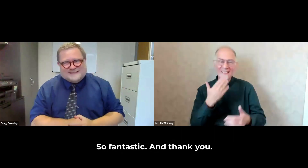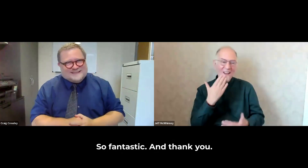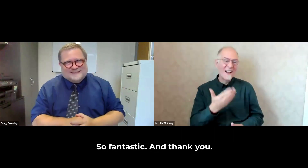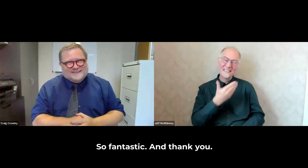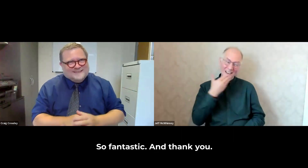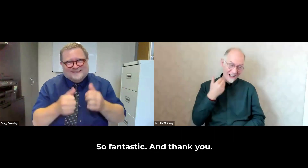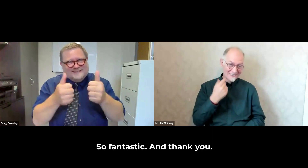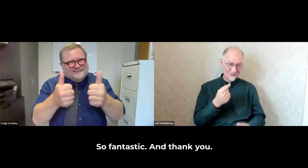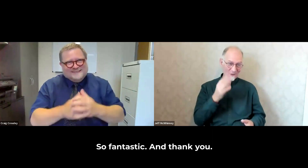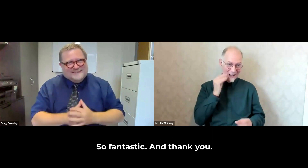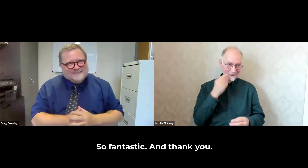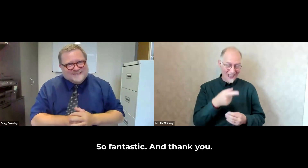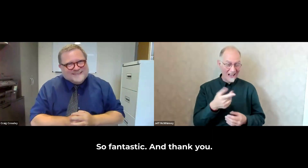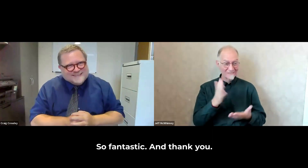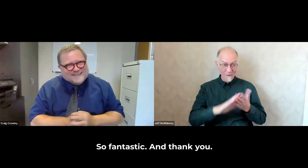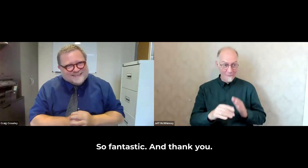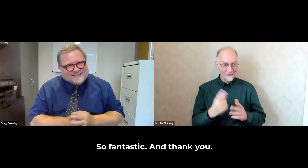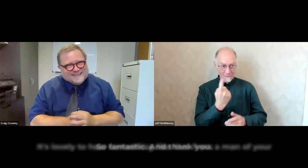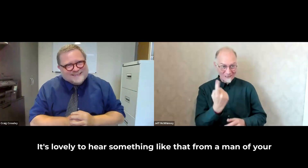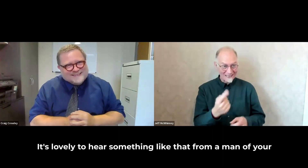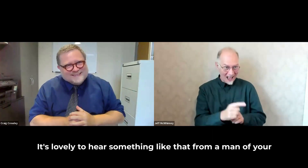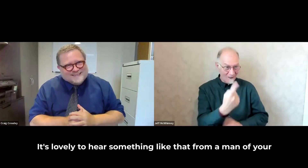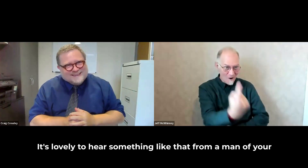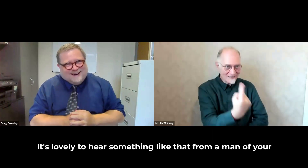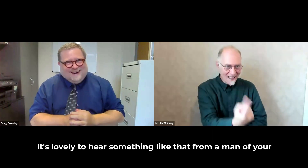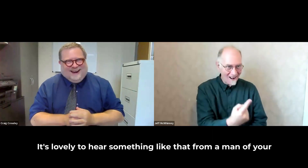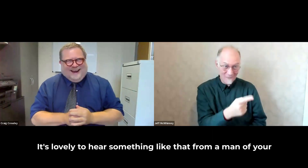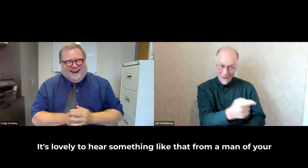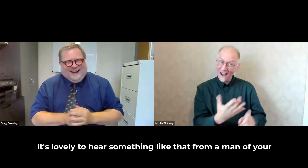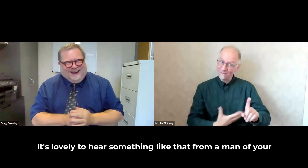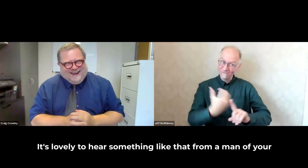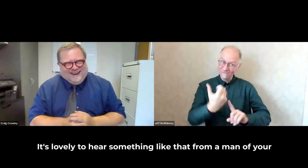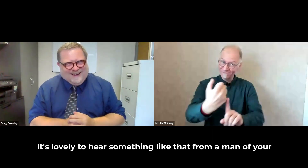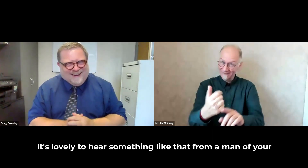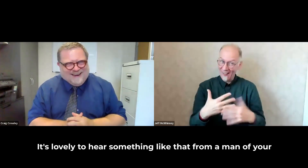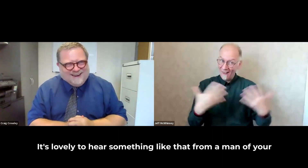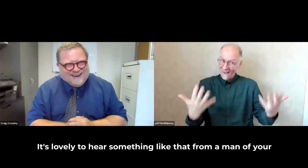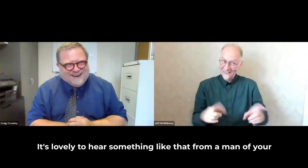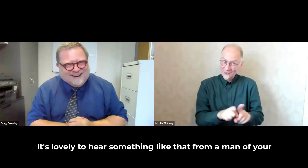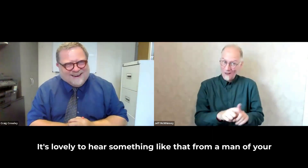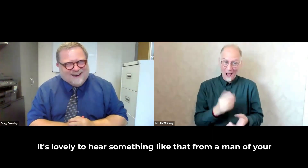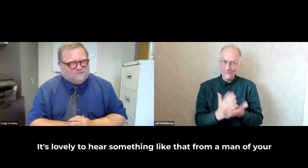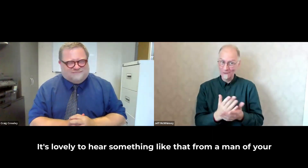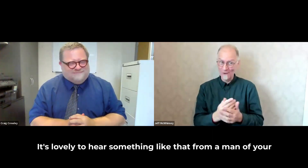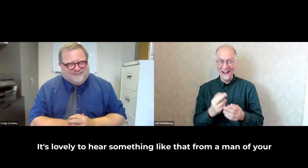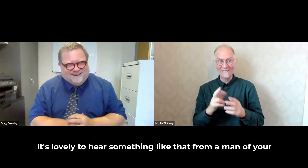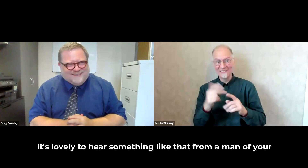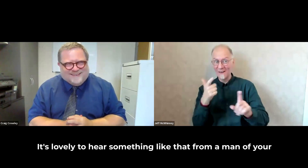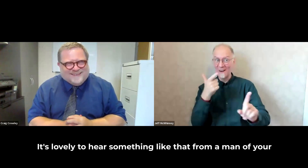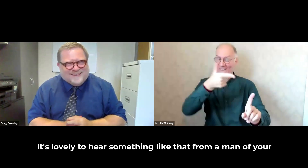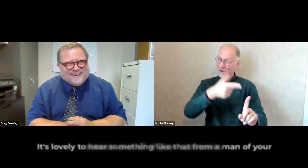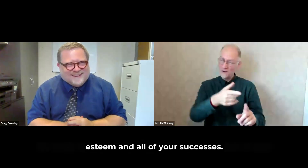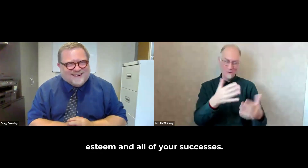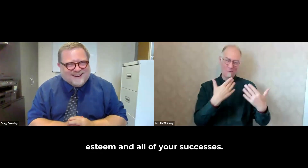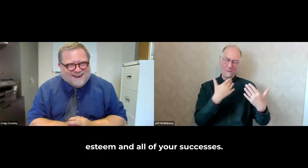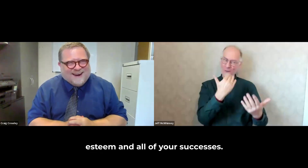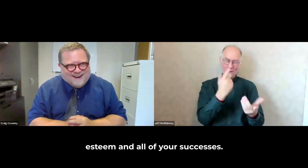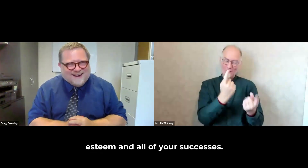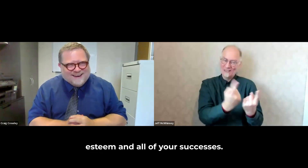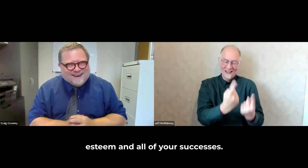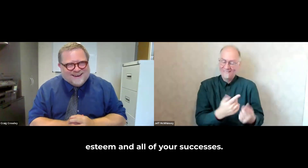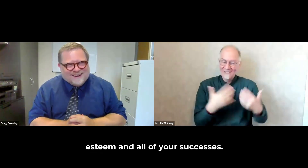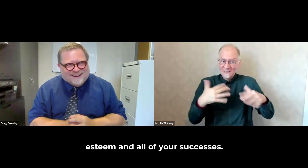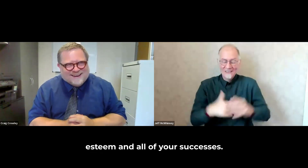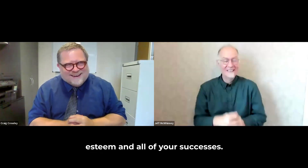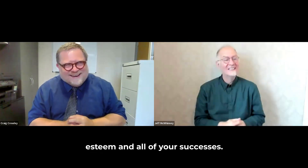So fantastic. And thank you. It's lovely to hear something like that from a man of your esteem and